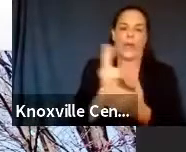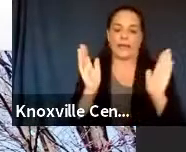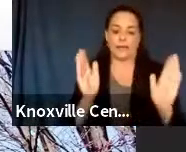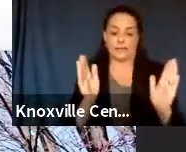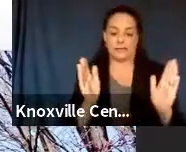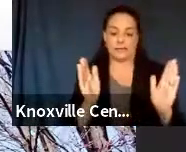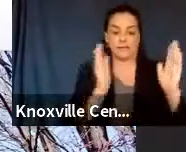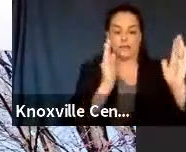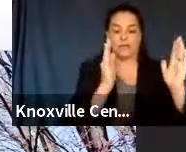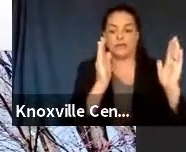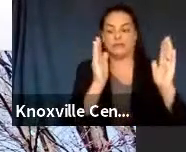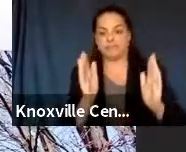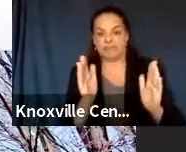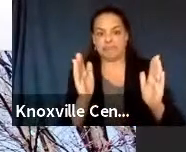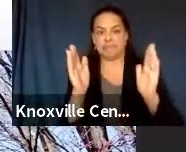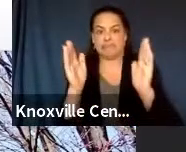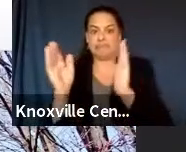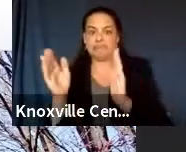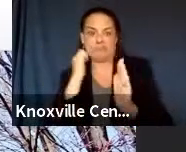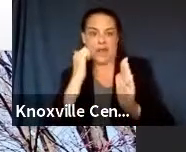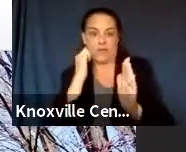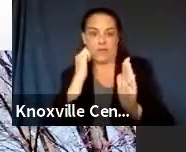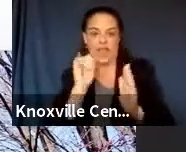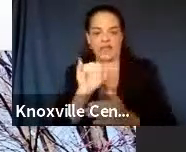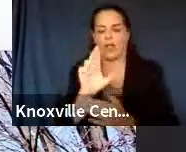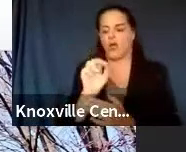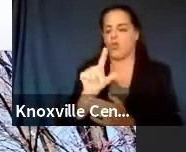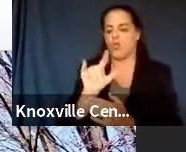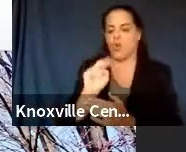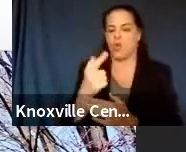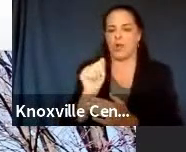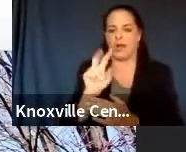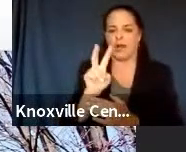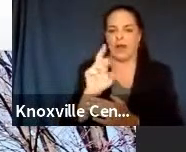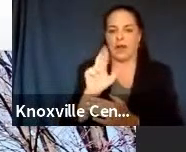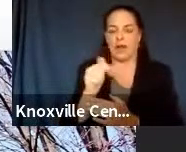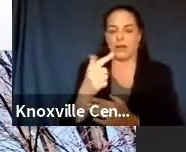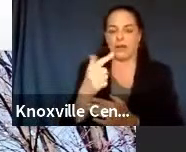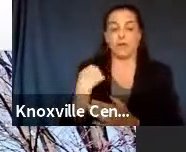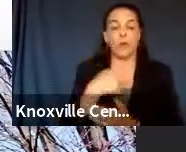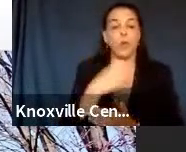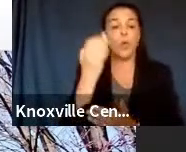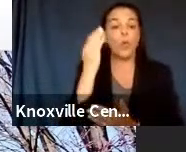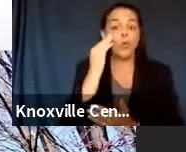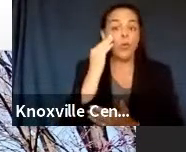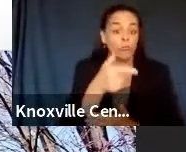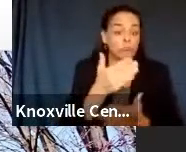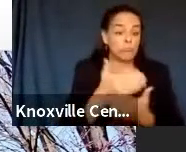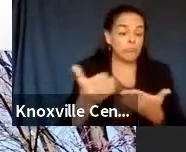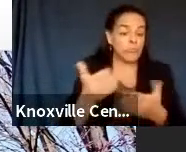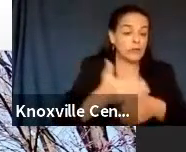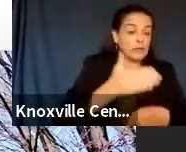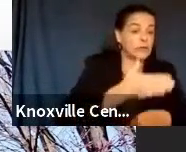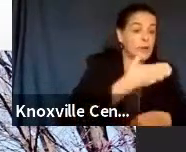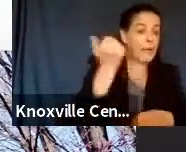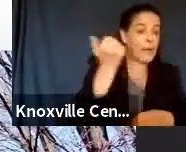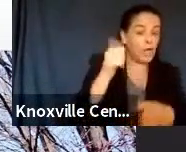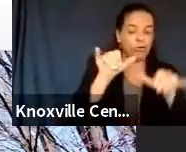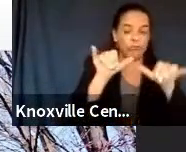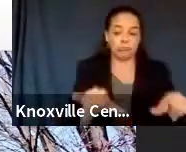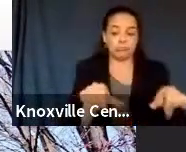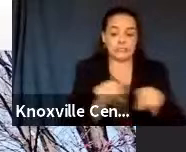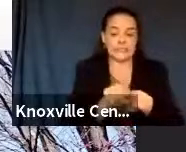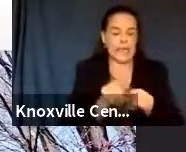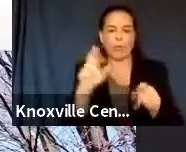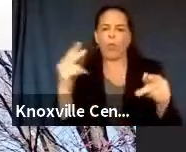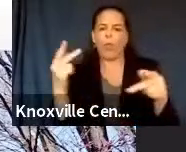is. Overall, what we mean by this is we are trying to see, are things getting better, staying the same, or are they getting worse?